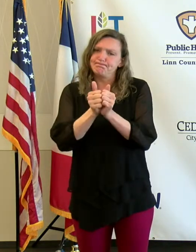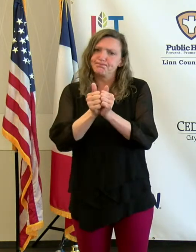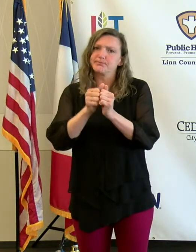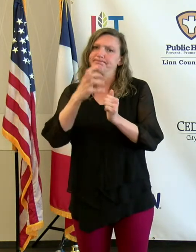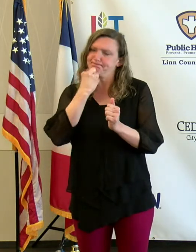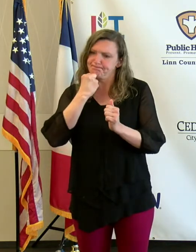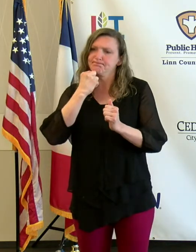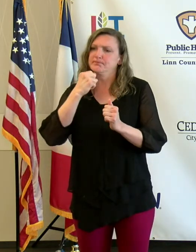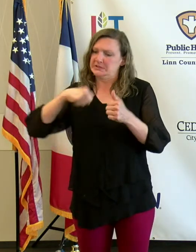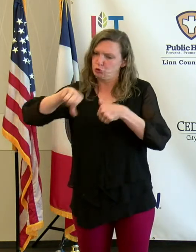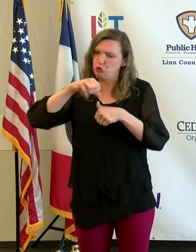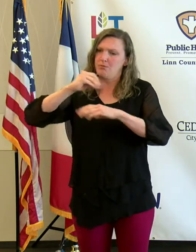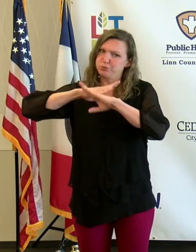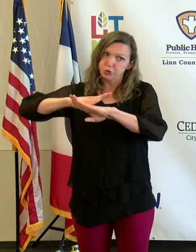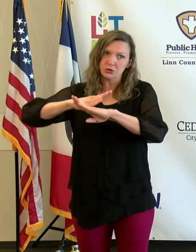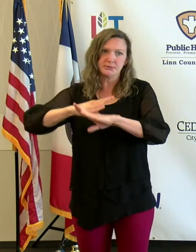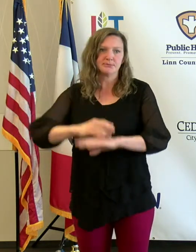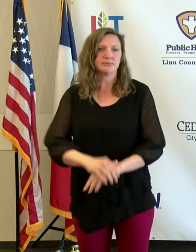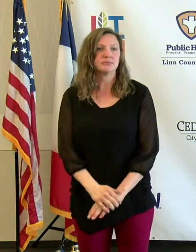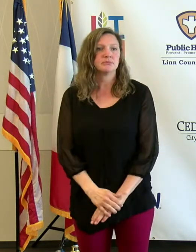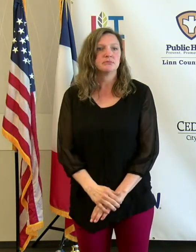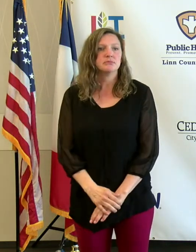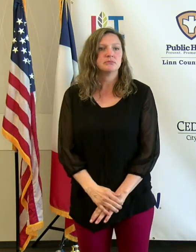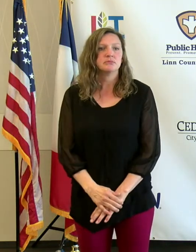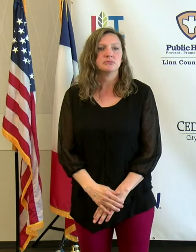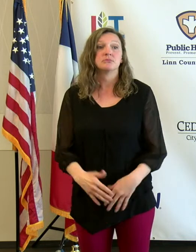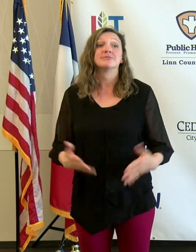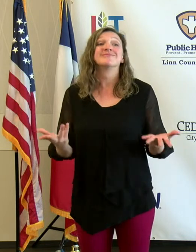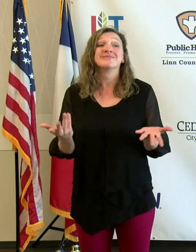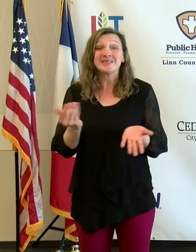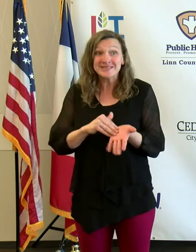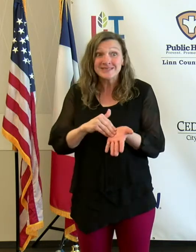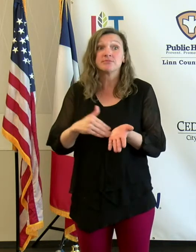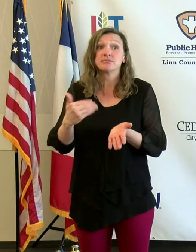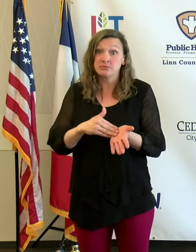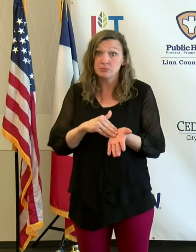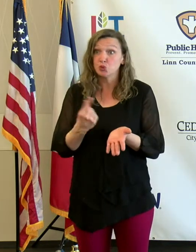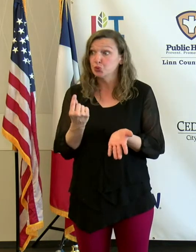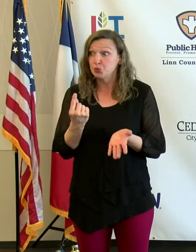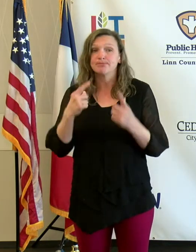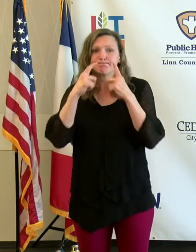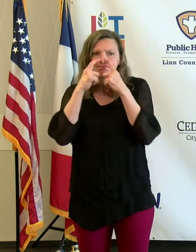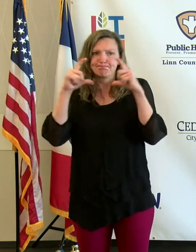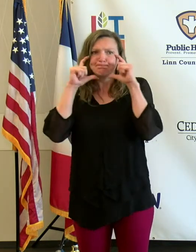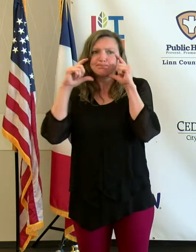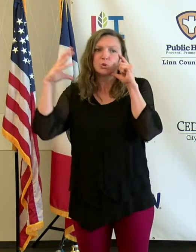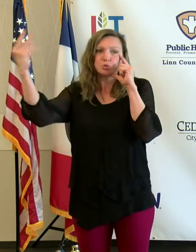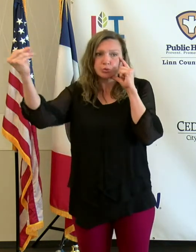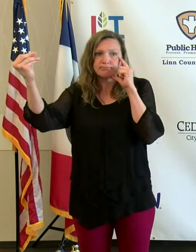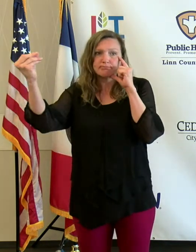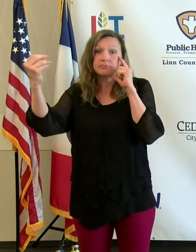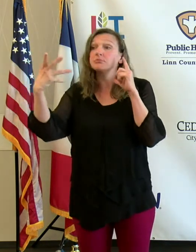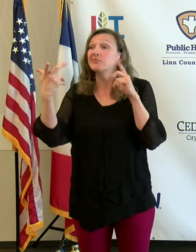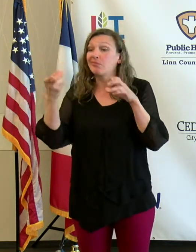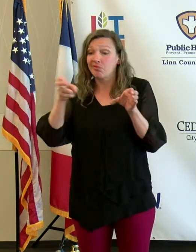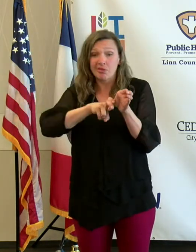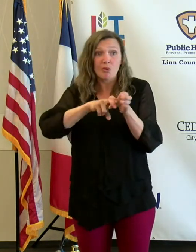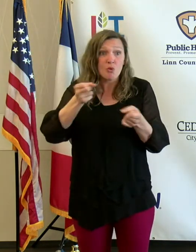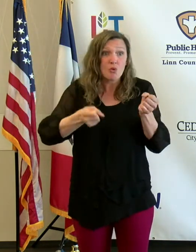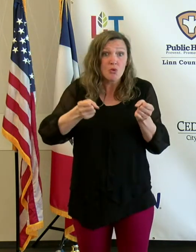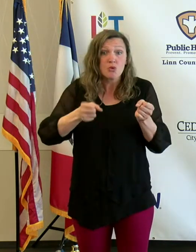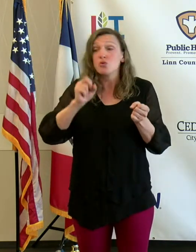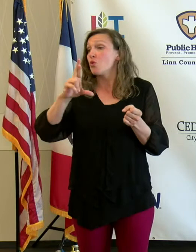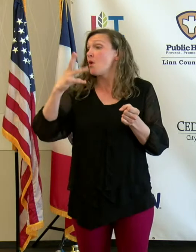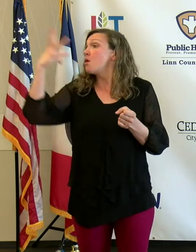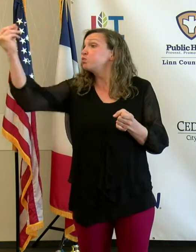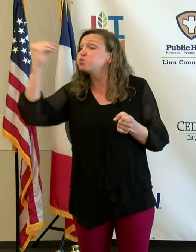wear a cloth face covering whenever they're in public. If you're outside your home, you're outside your car, or when social